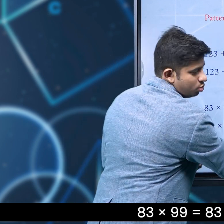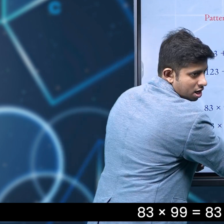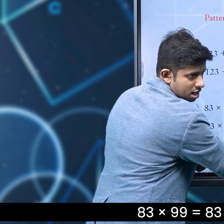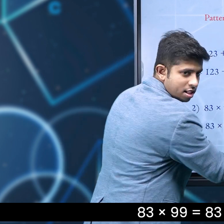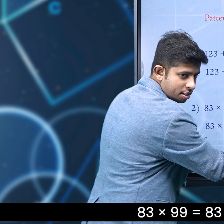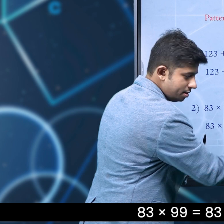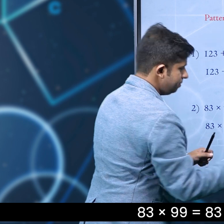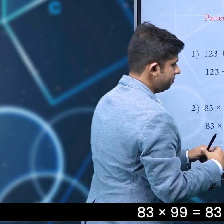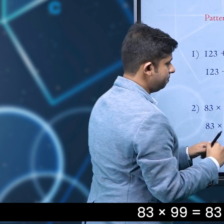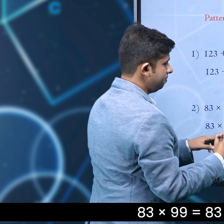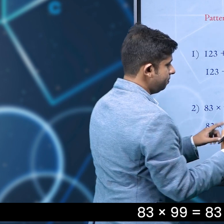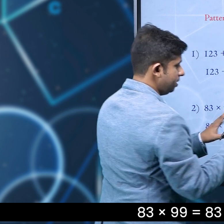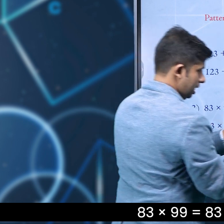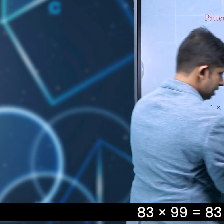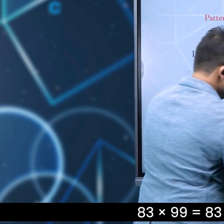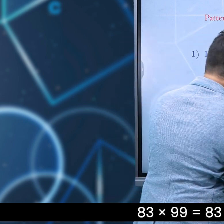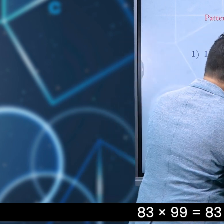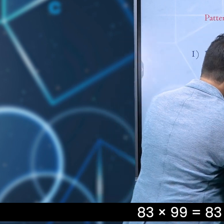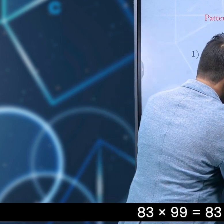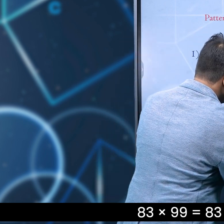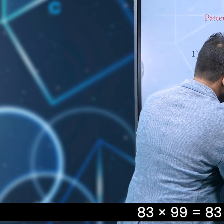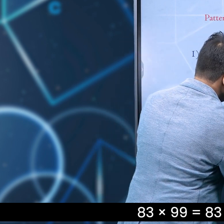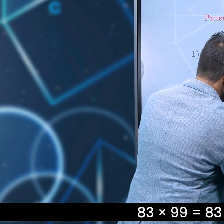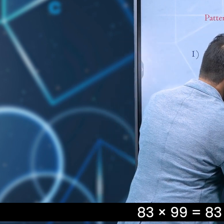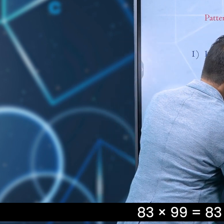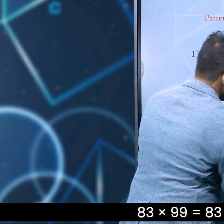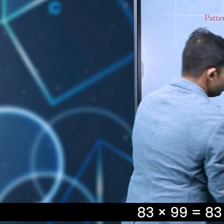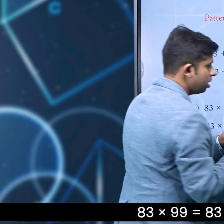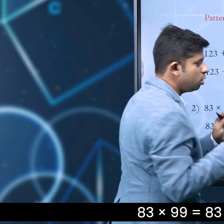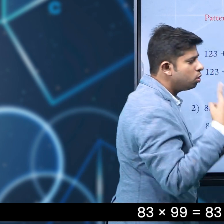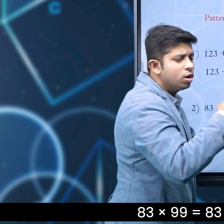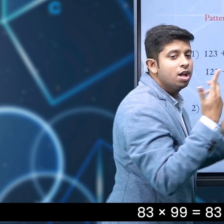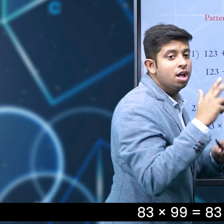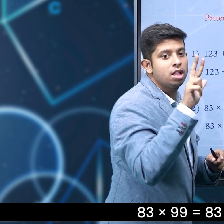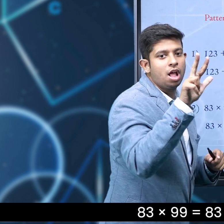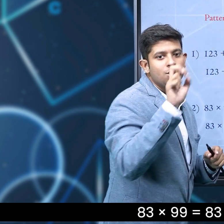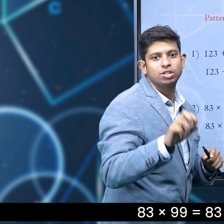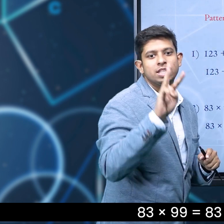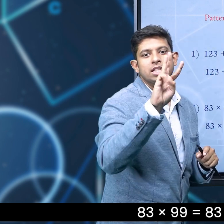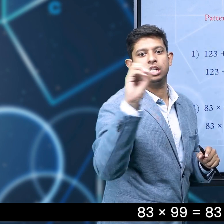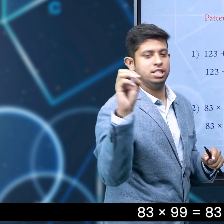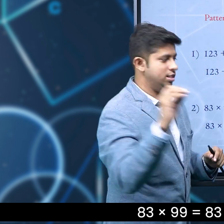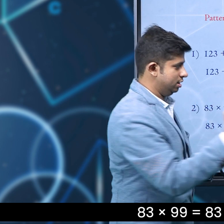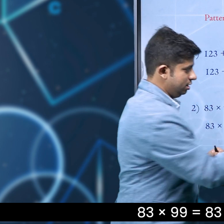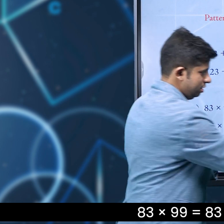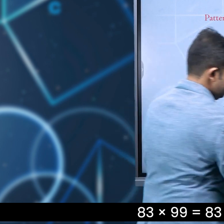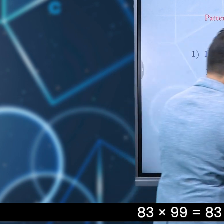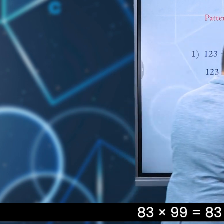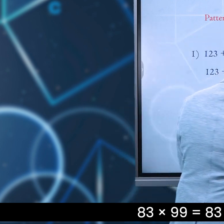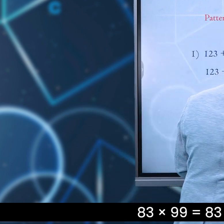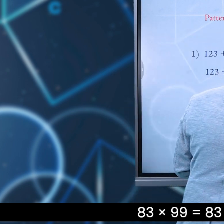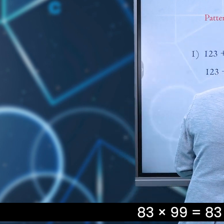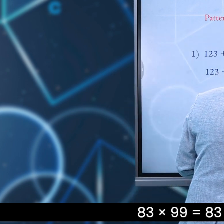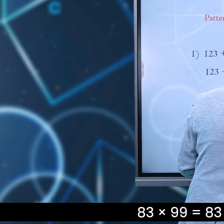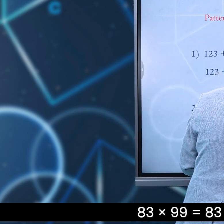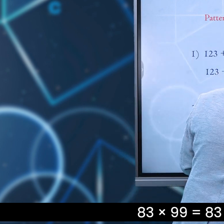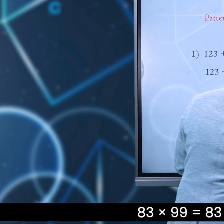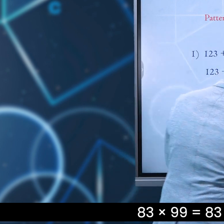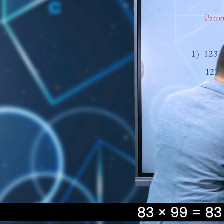83 into 100 minus 1 is equal to 83 into 100 is equal to 8300 minus 83